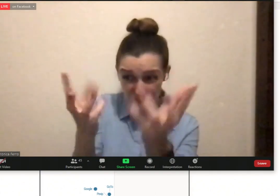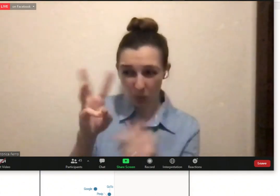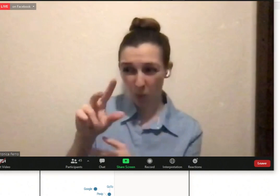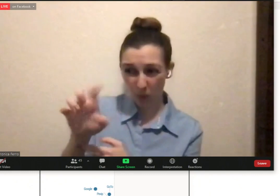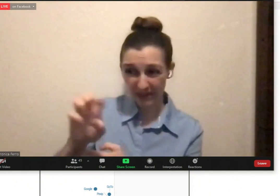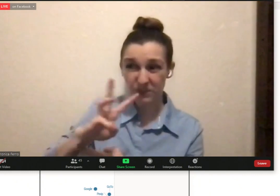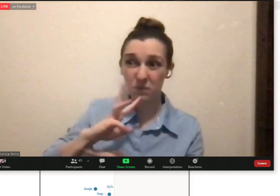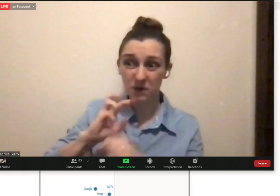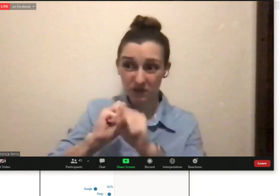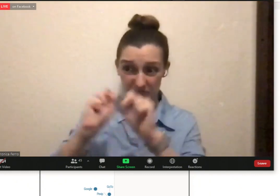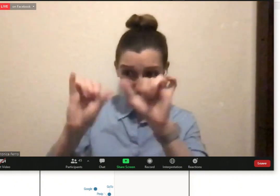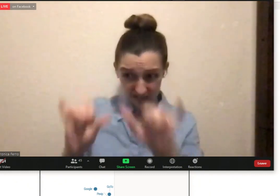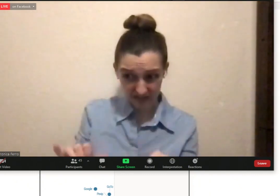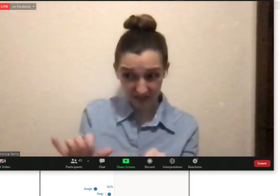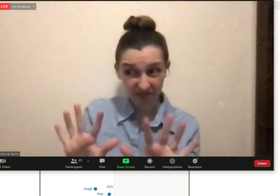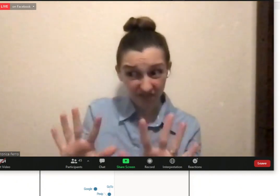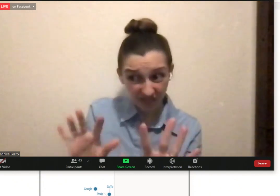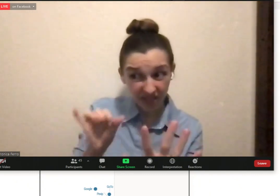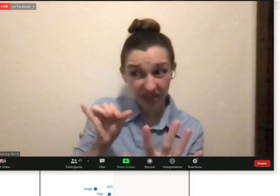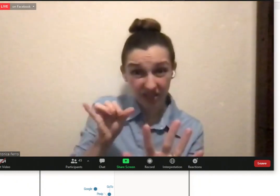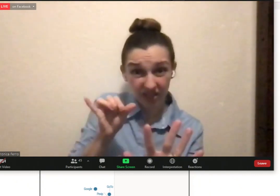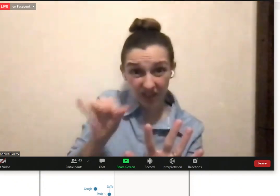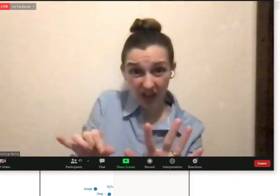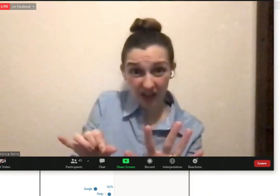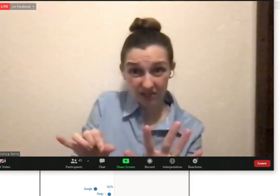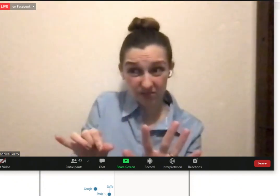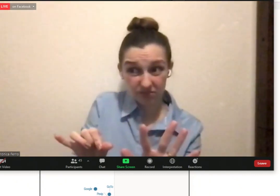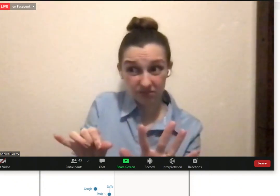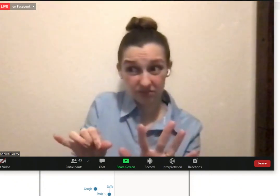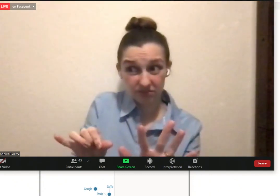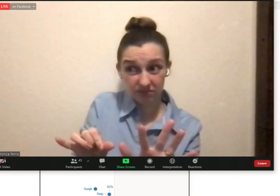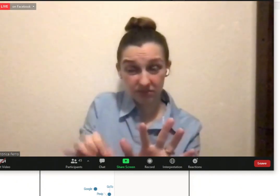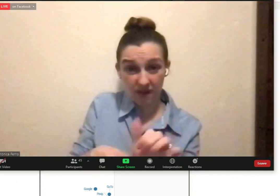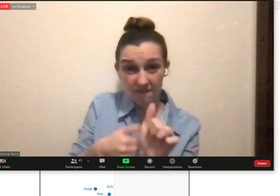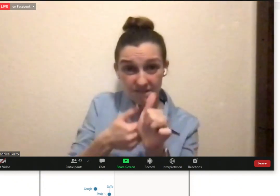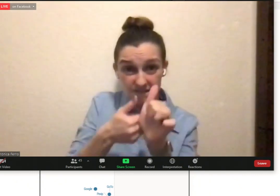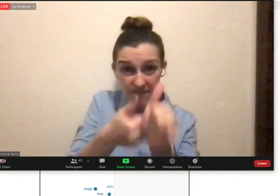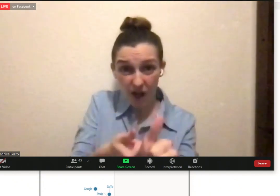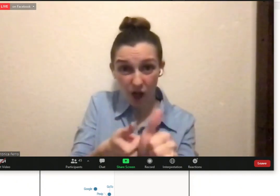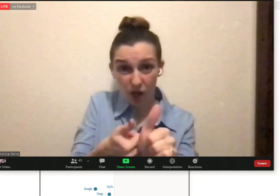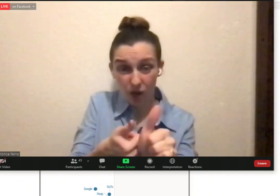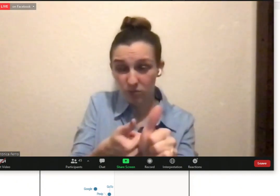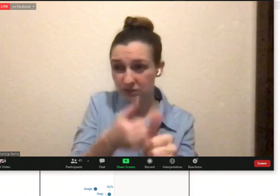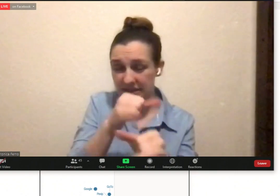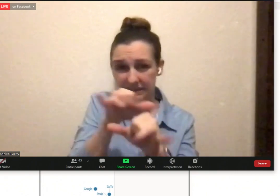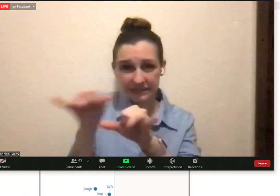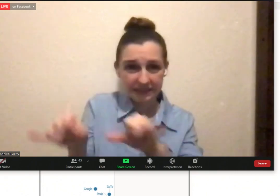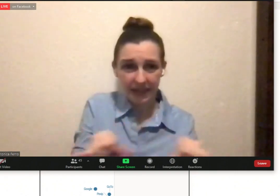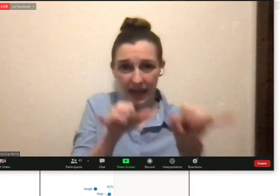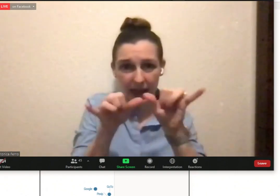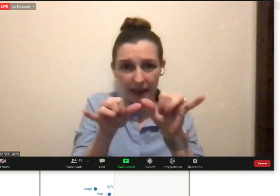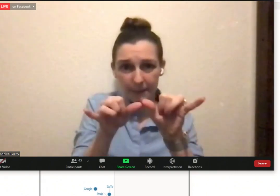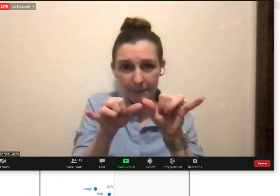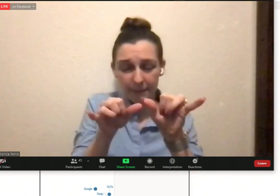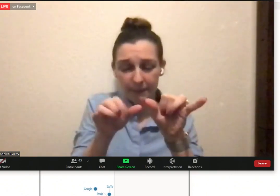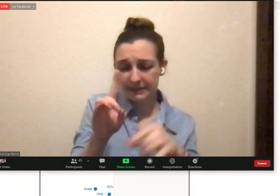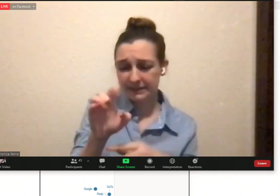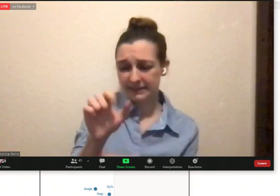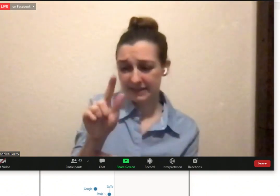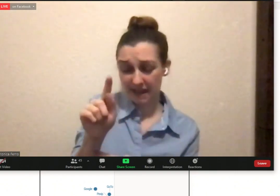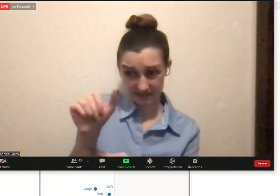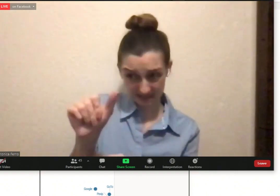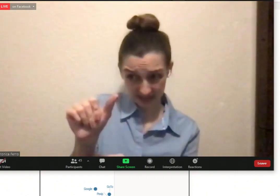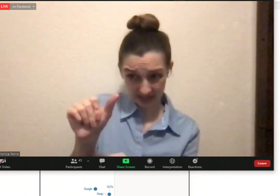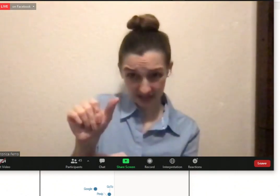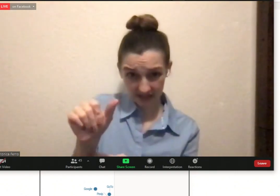at all following what we might have seen with Delta early on, or any indications that this could mean that